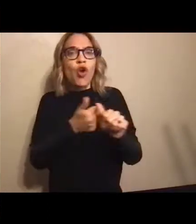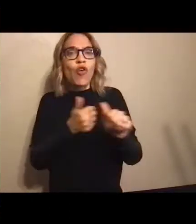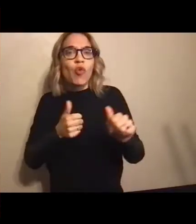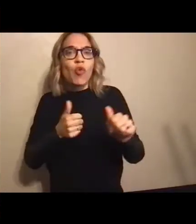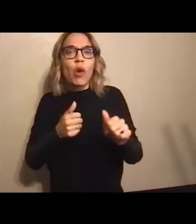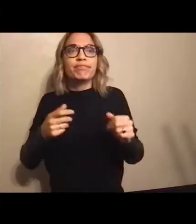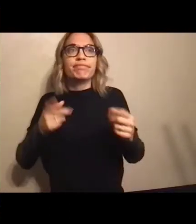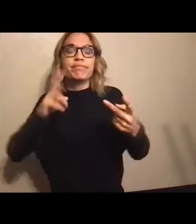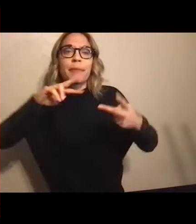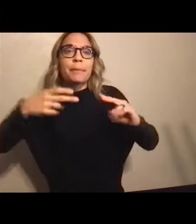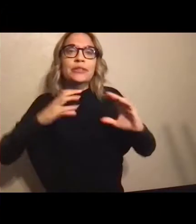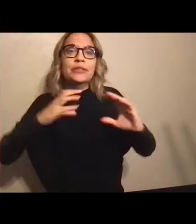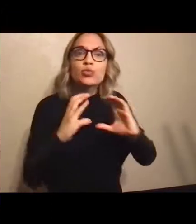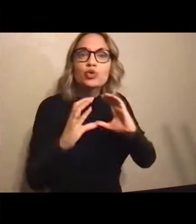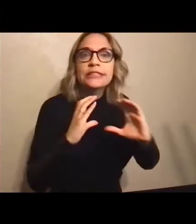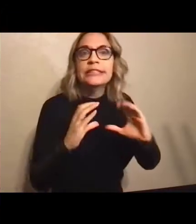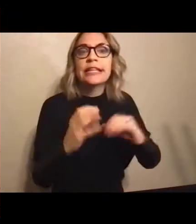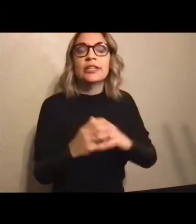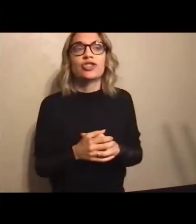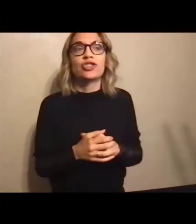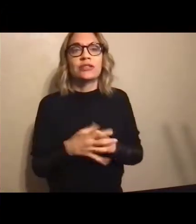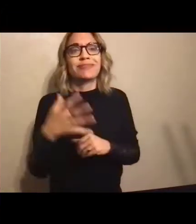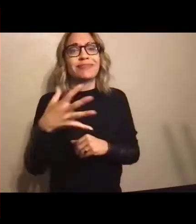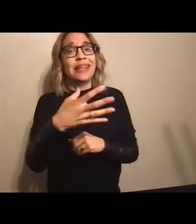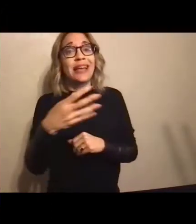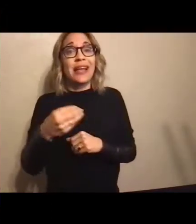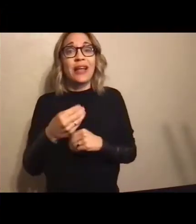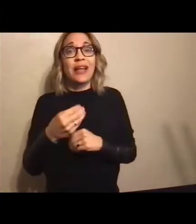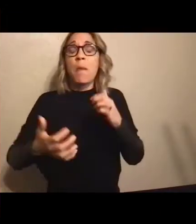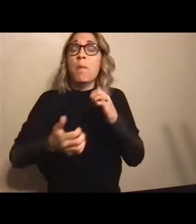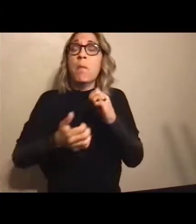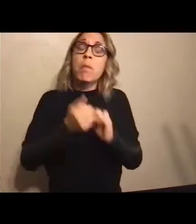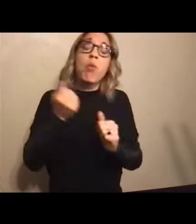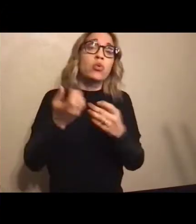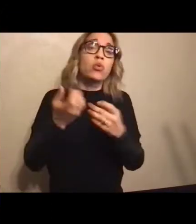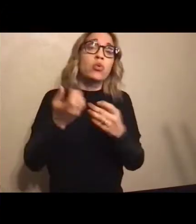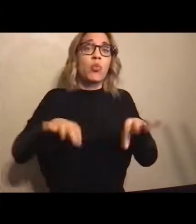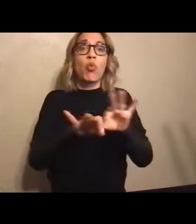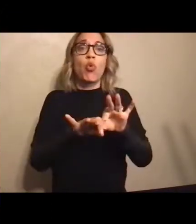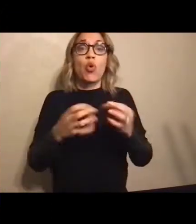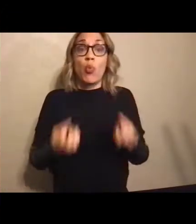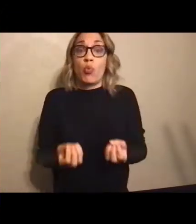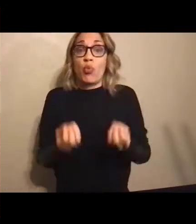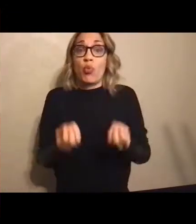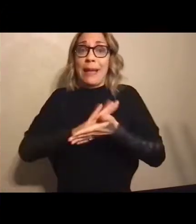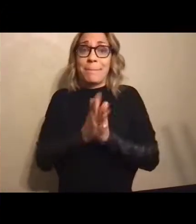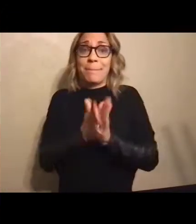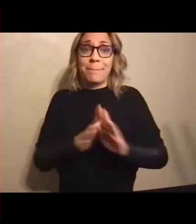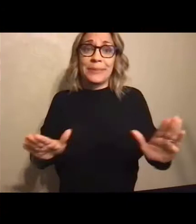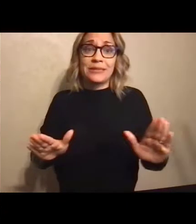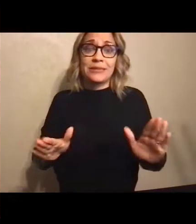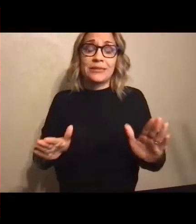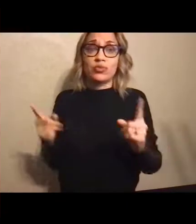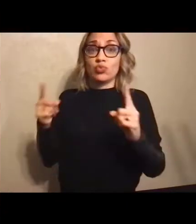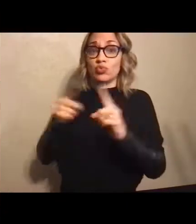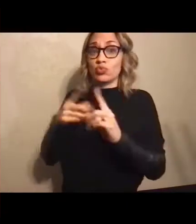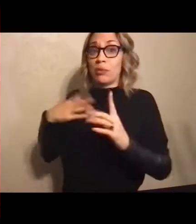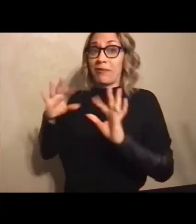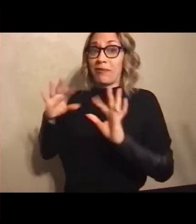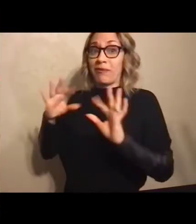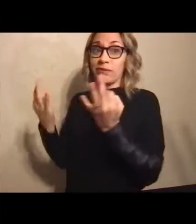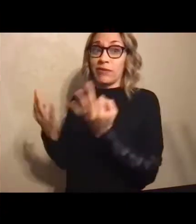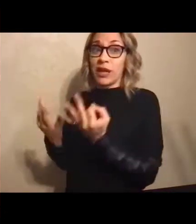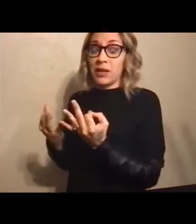to automate my business to avoid miscommunication, and most importantly,